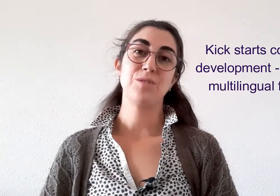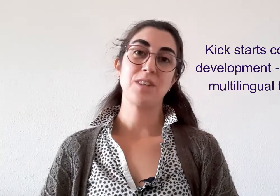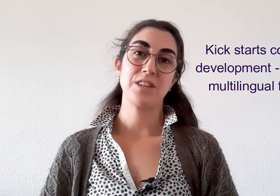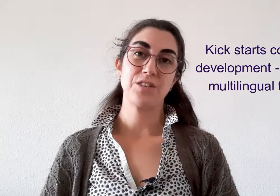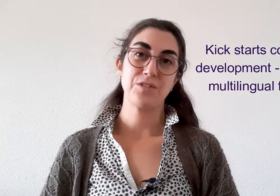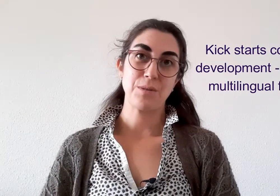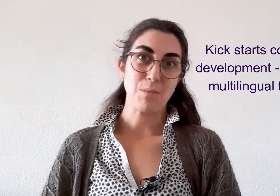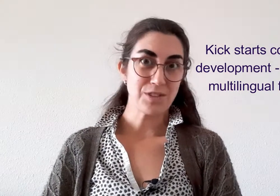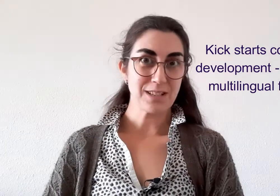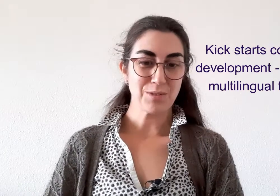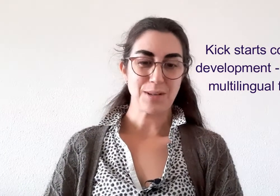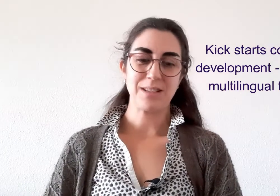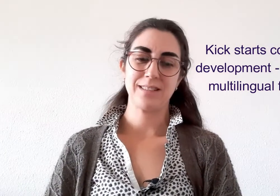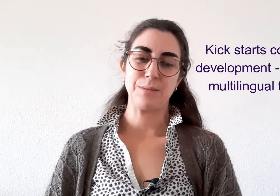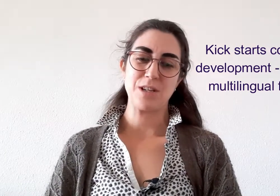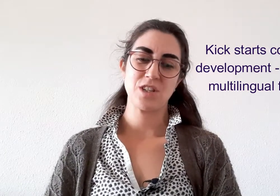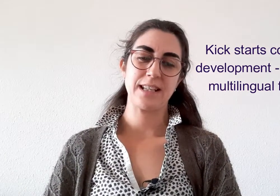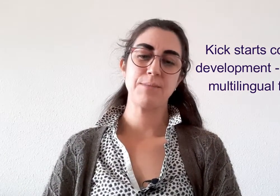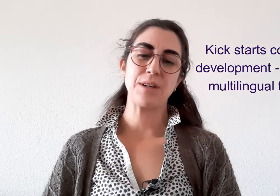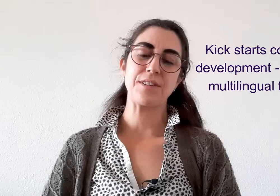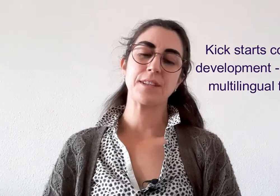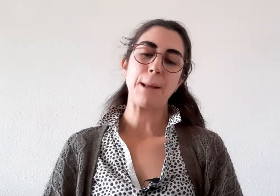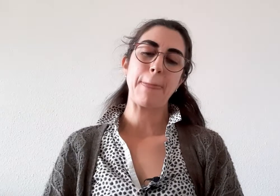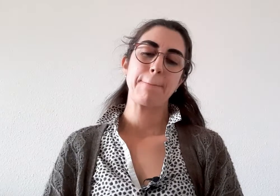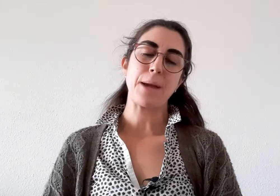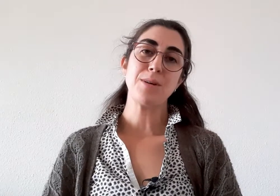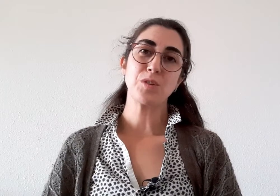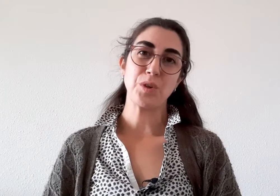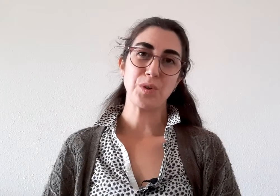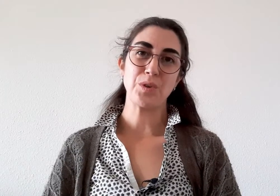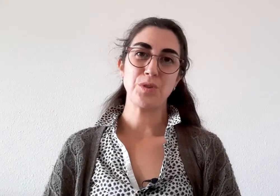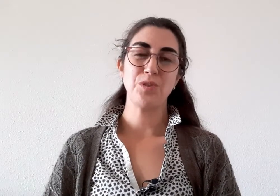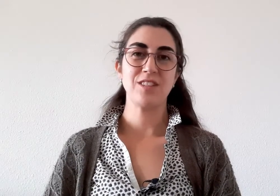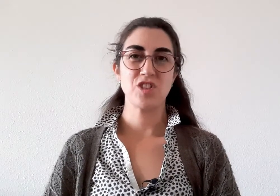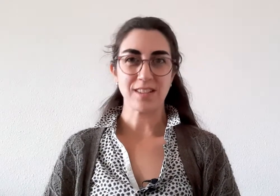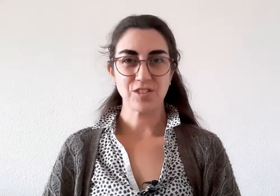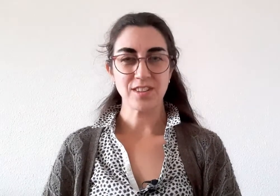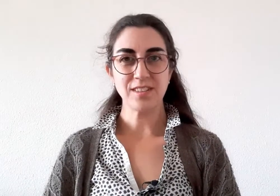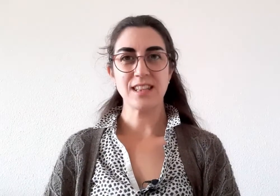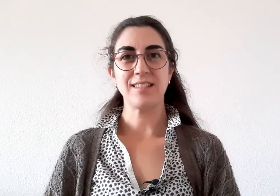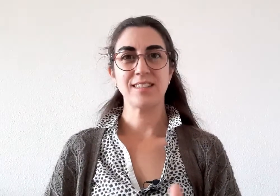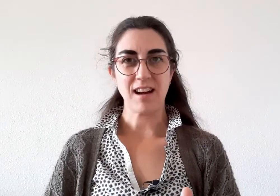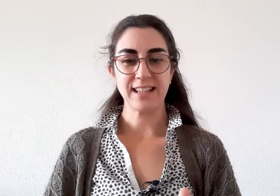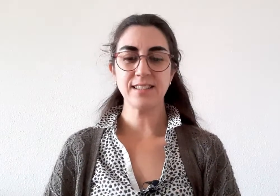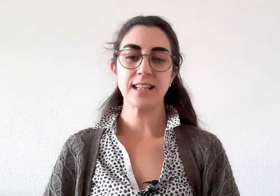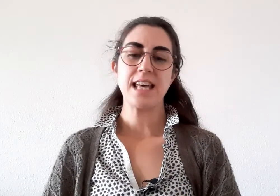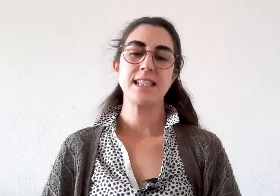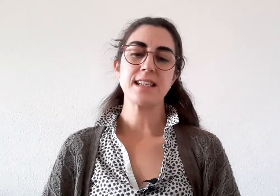really good for multilingual families, especially because babies who use these gestures, these signs, tend to have